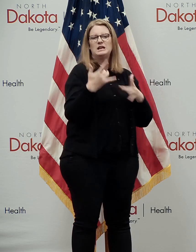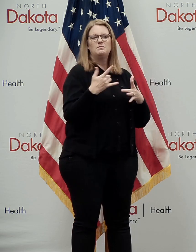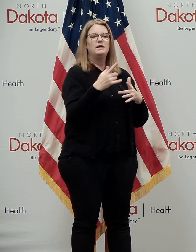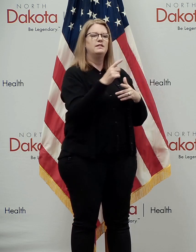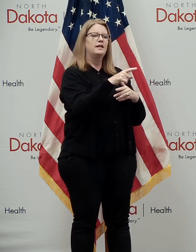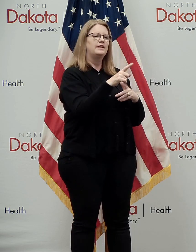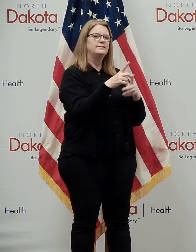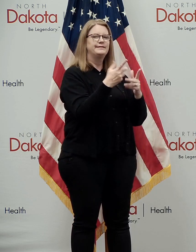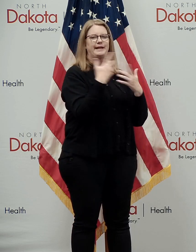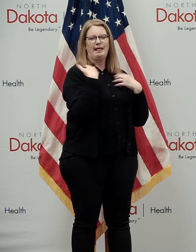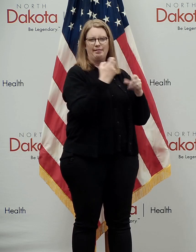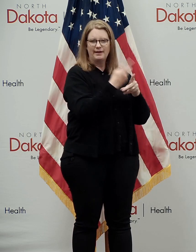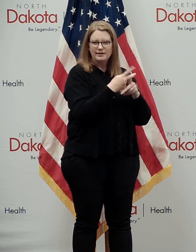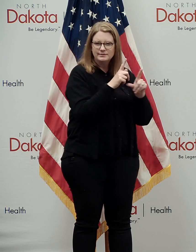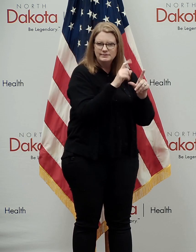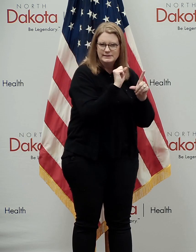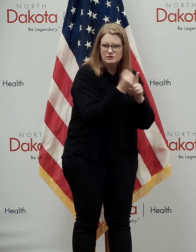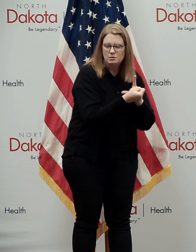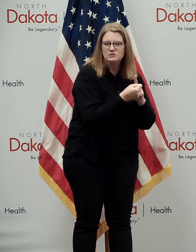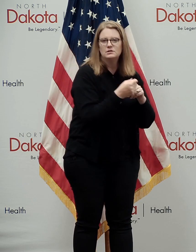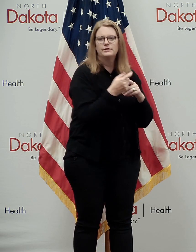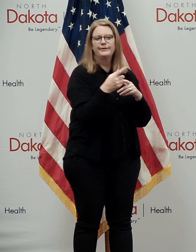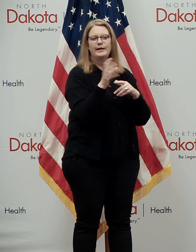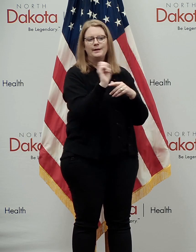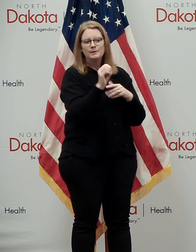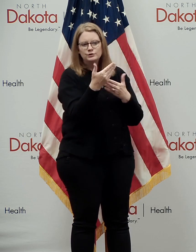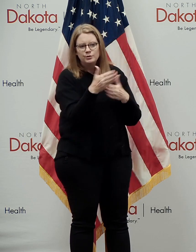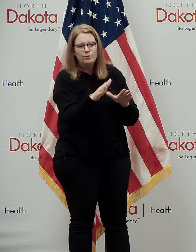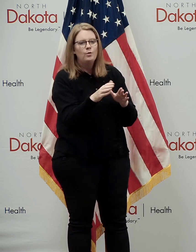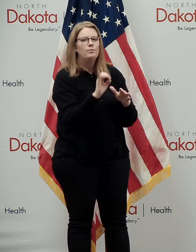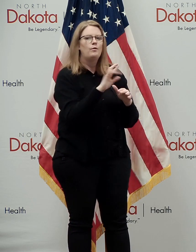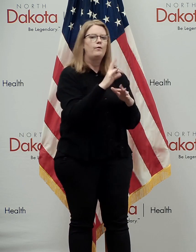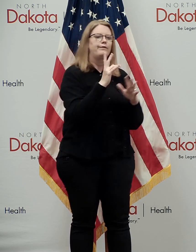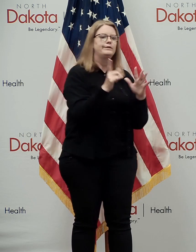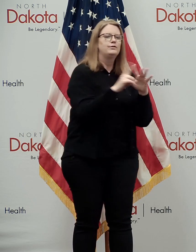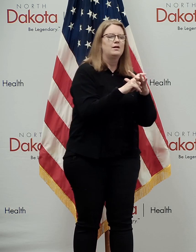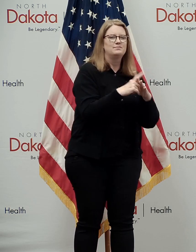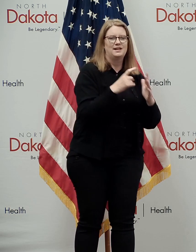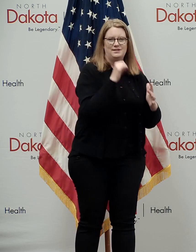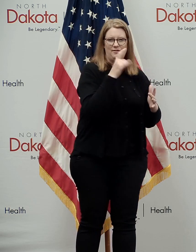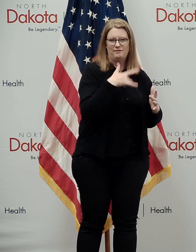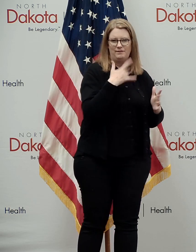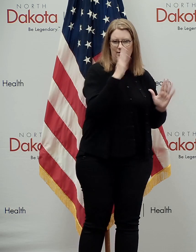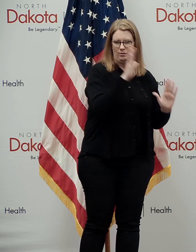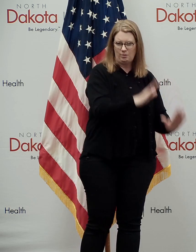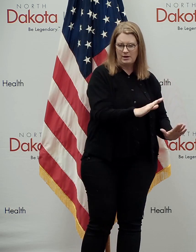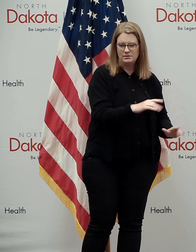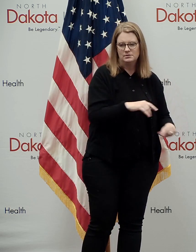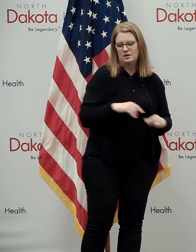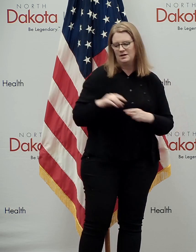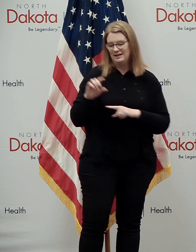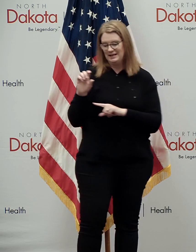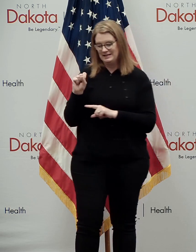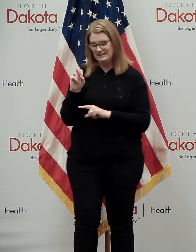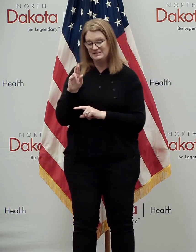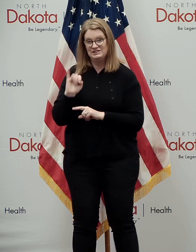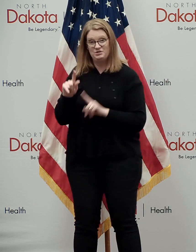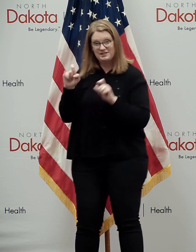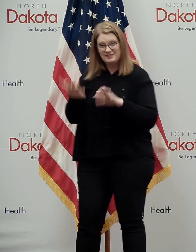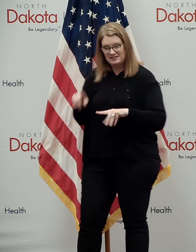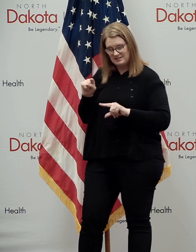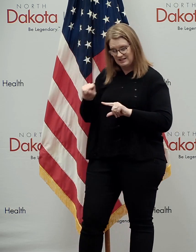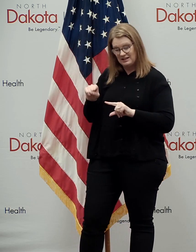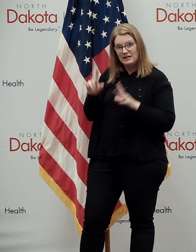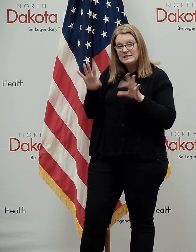emergency room, they give them a test, someone reports that. So I think we're going to see higher there. The serial testing is super important because